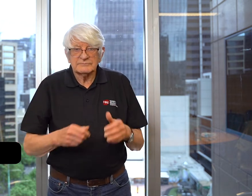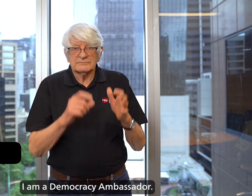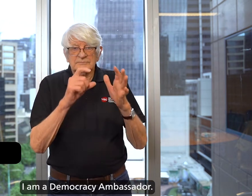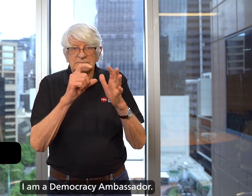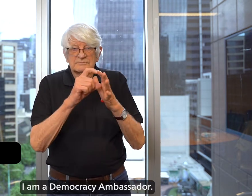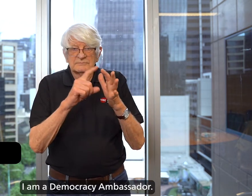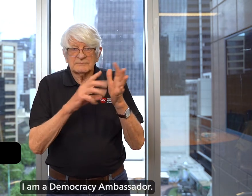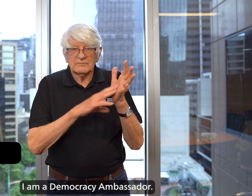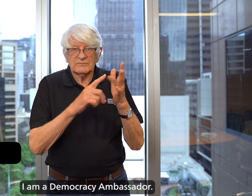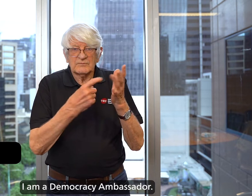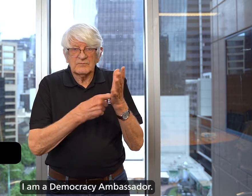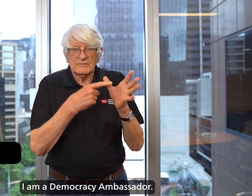I am a democracy ambassador.